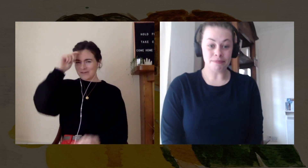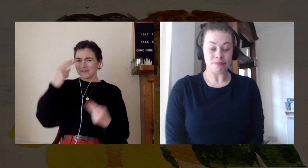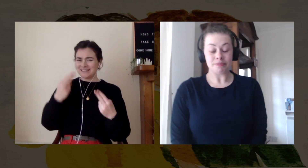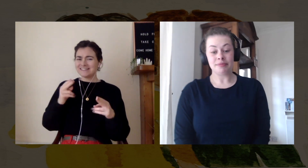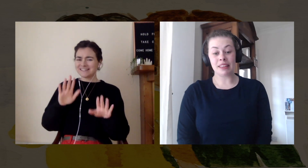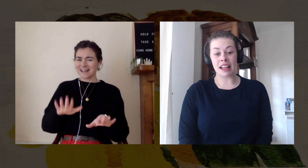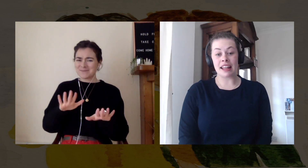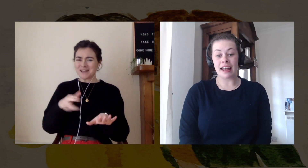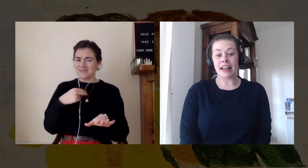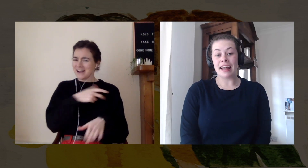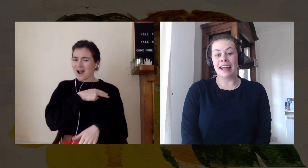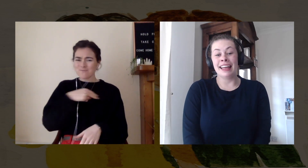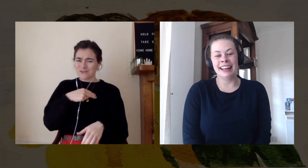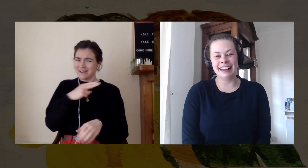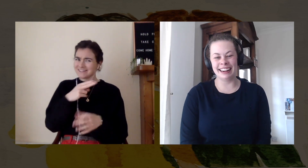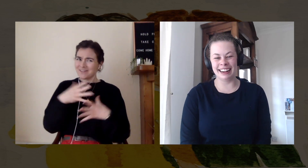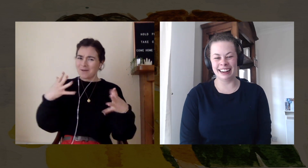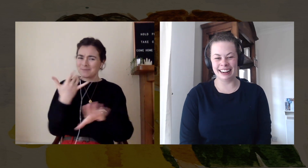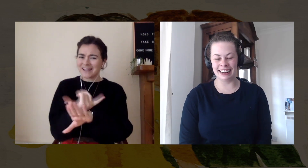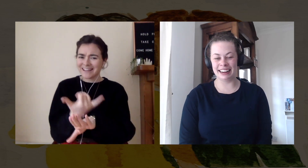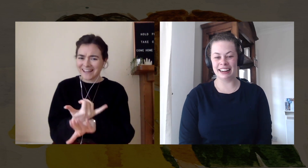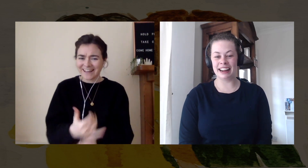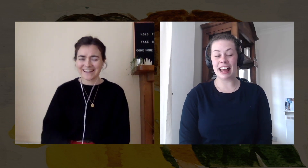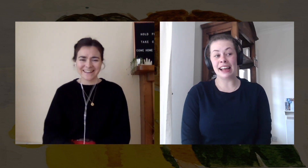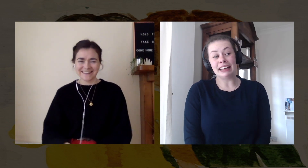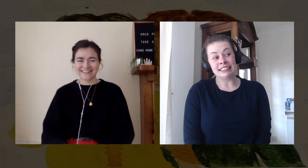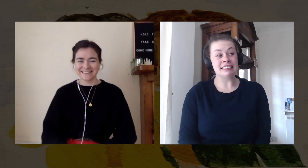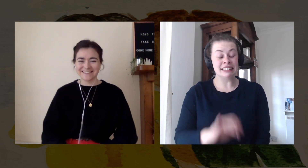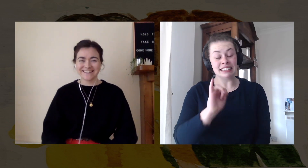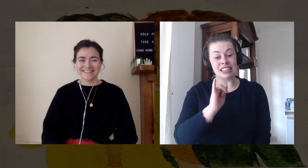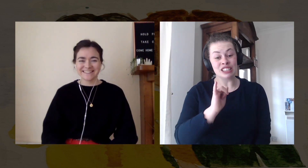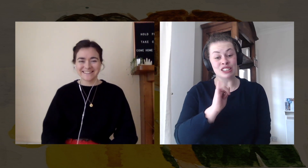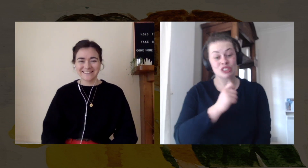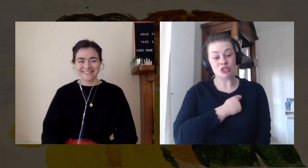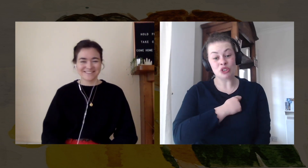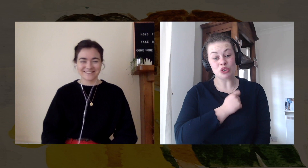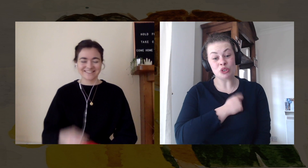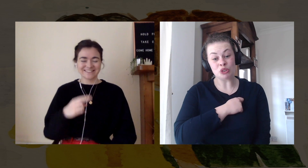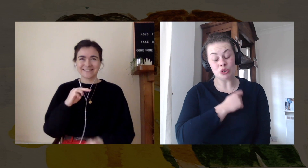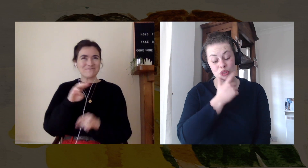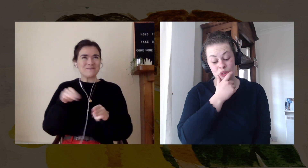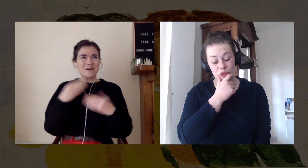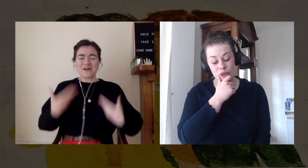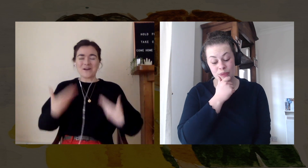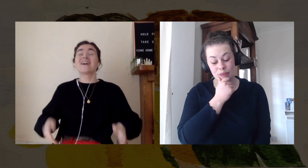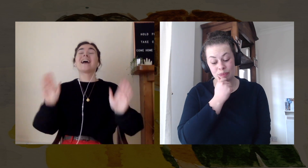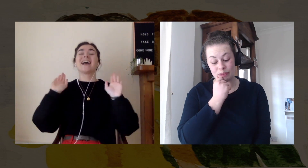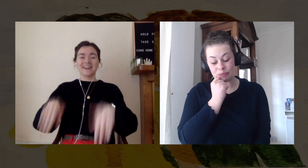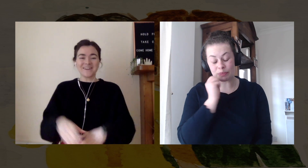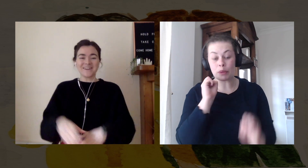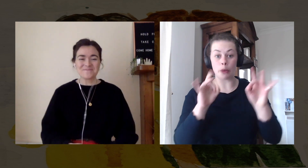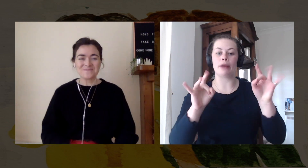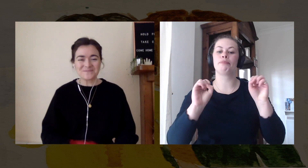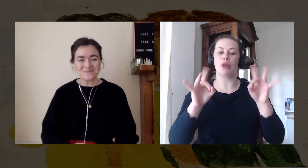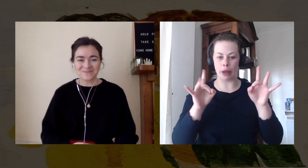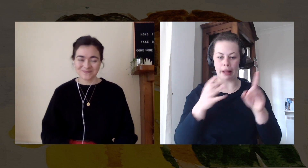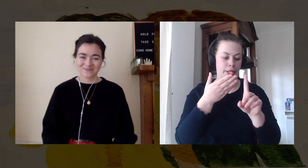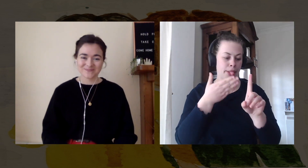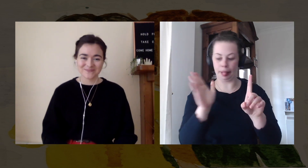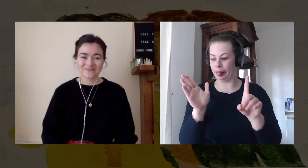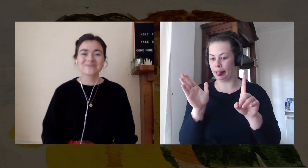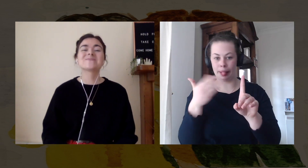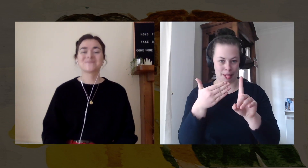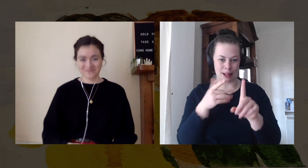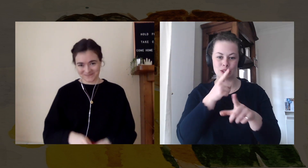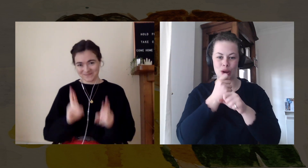Romy. Yeah, no, it's true. It's true. Millennials that we are. Yeah. Okay. Okay, so sorry. We are talking about self-care. We're talking about self-care and how